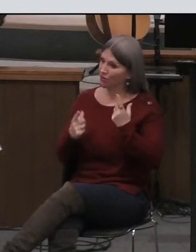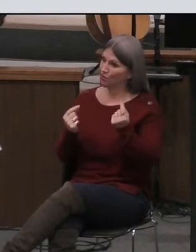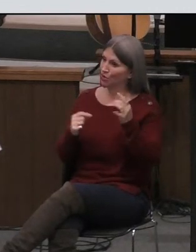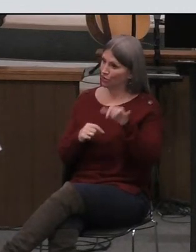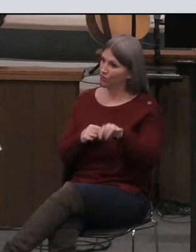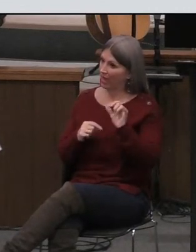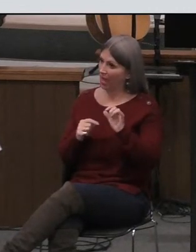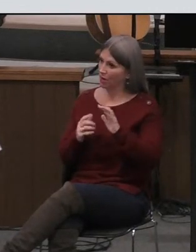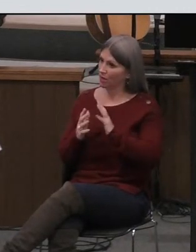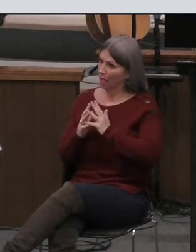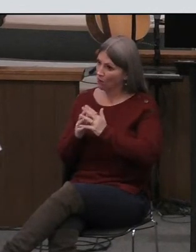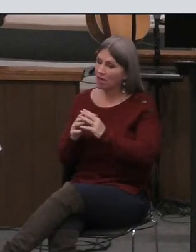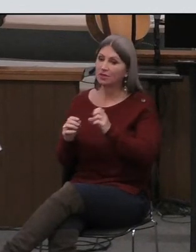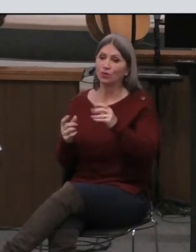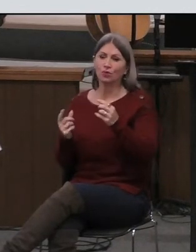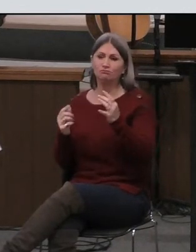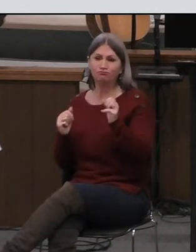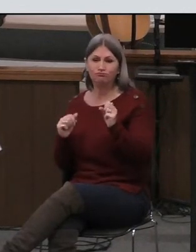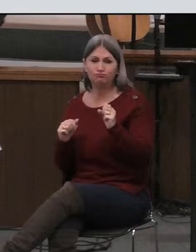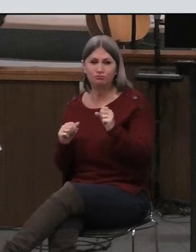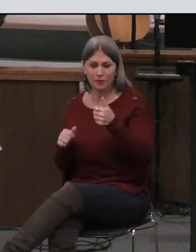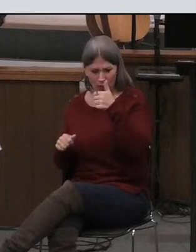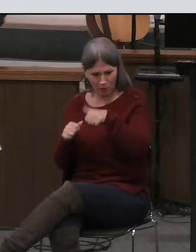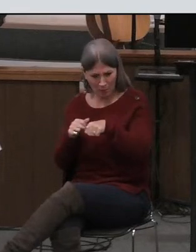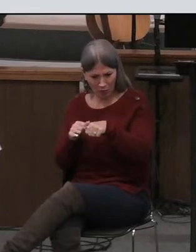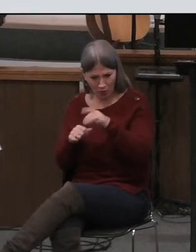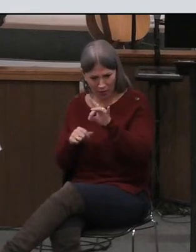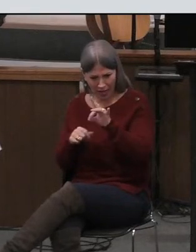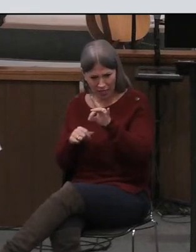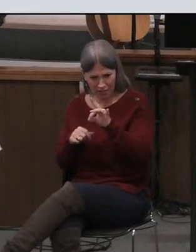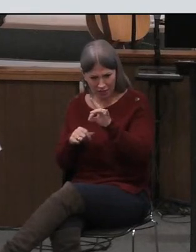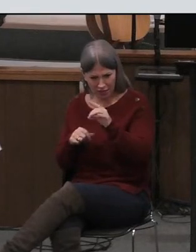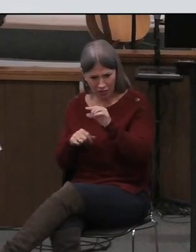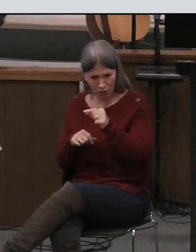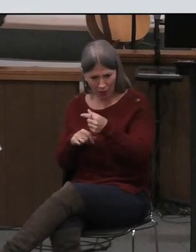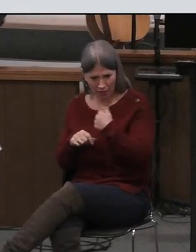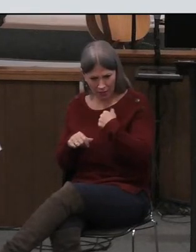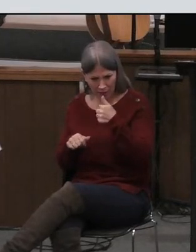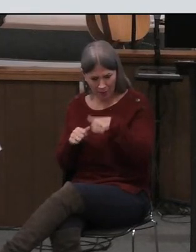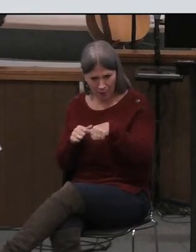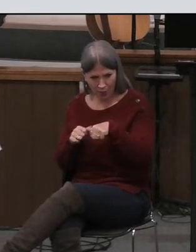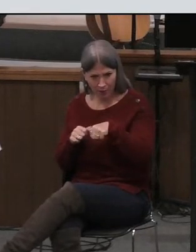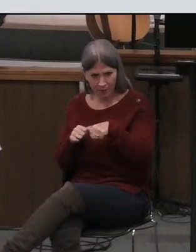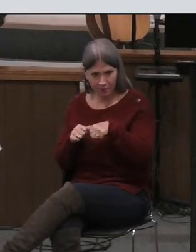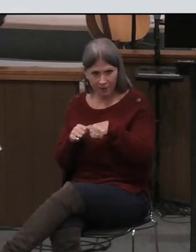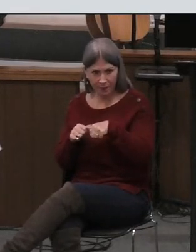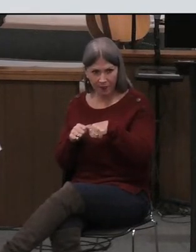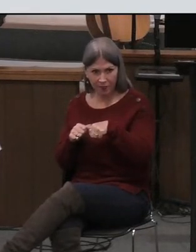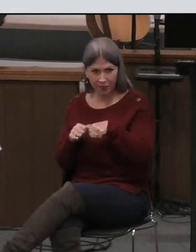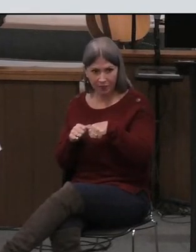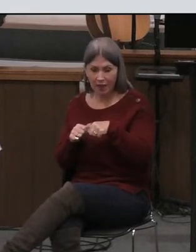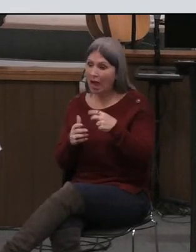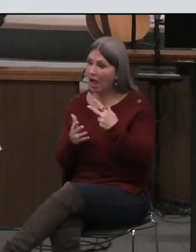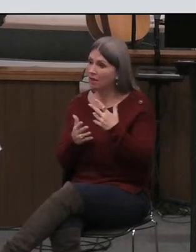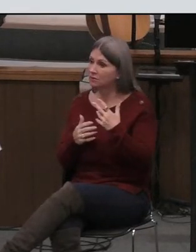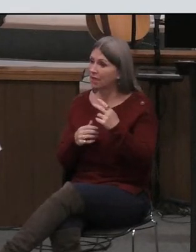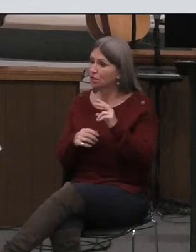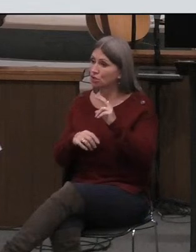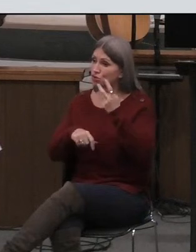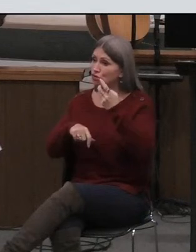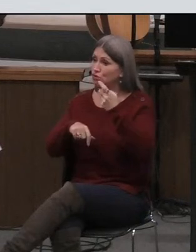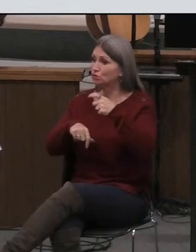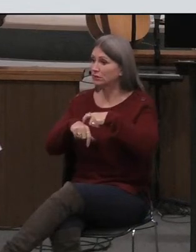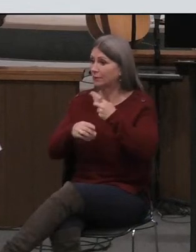time. In fact, the eighth grade I wrestled. Only lost two matches my entire